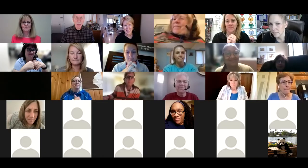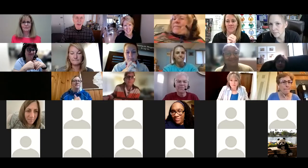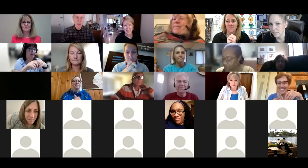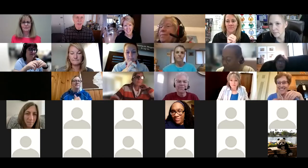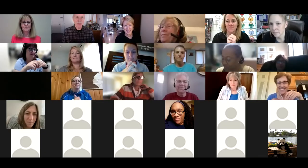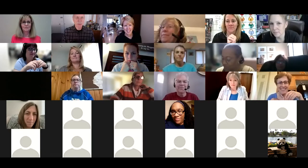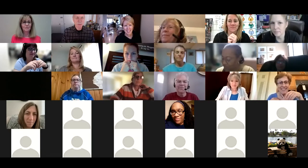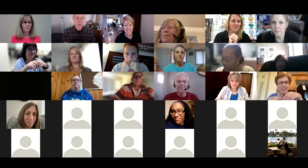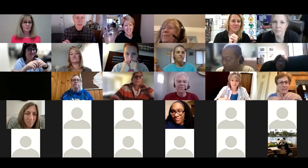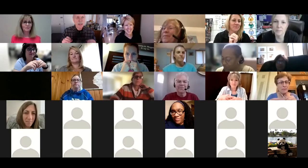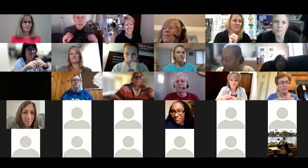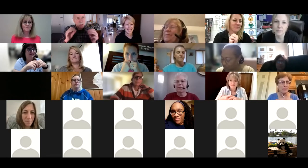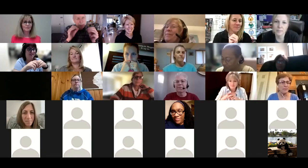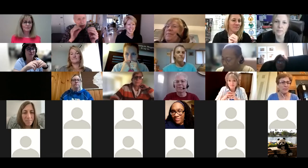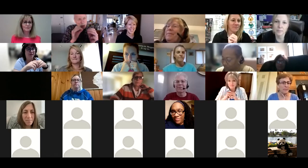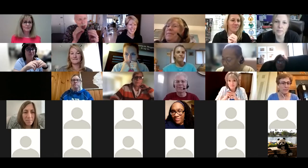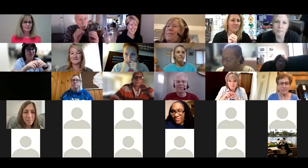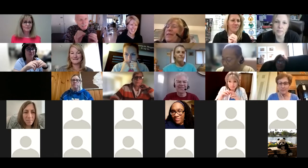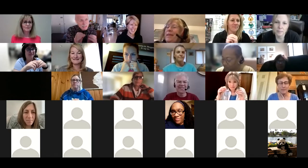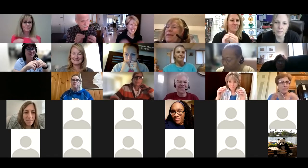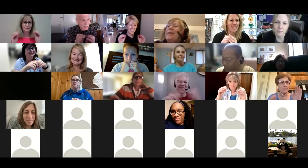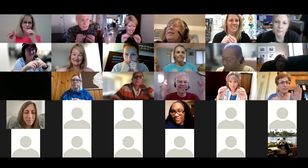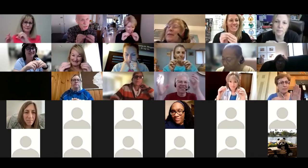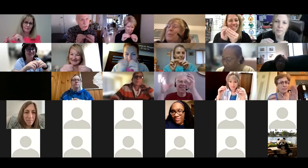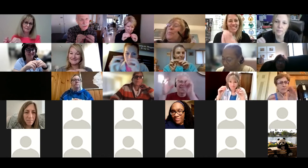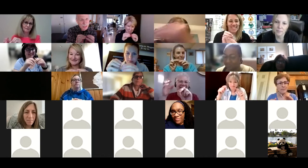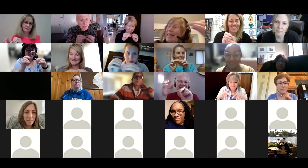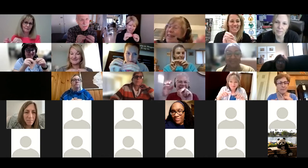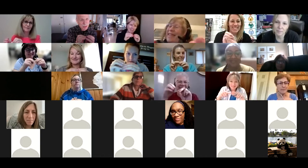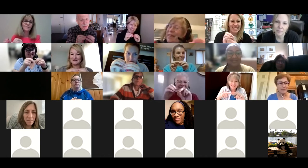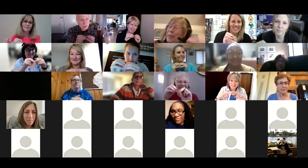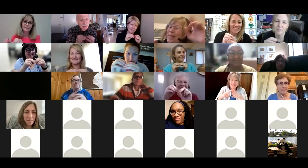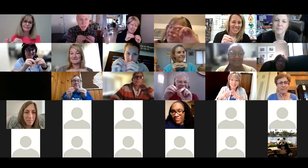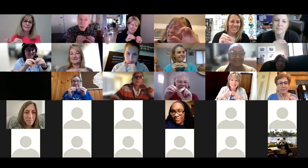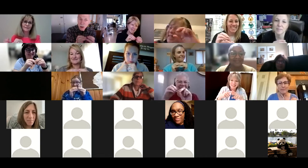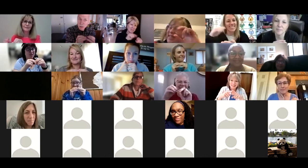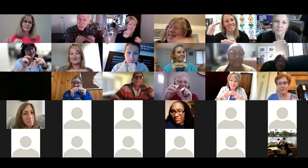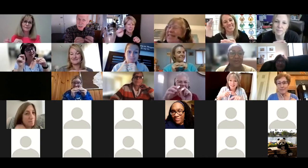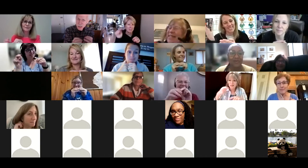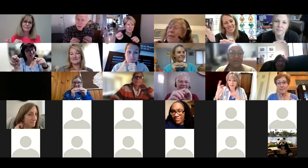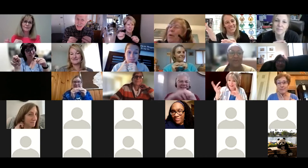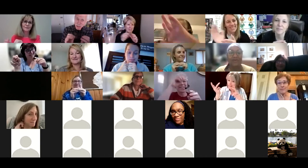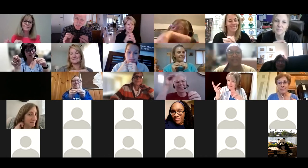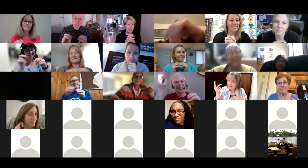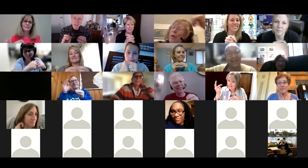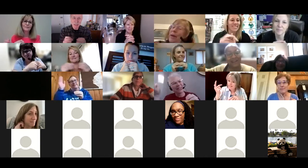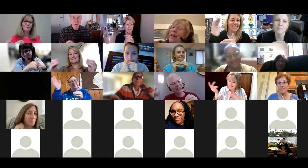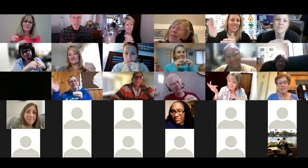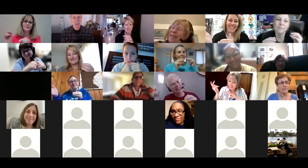question, does the period go inside the quotation marks or does it go outside the quotation